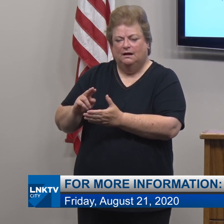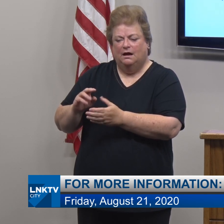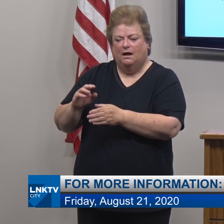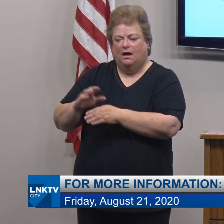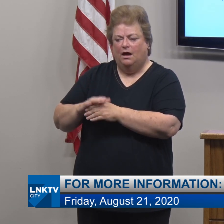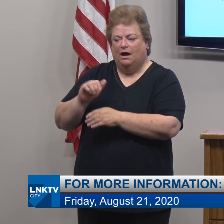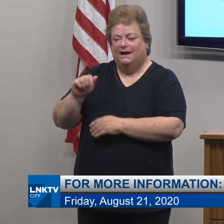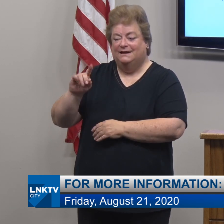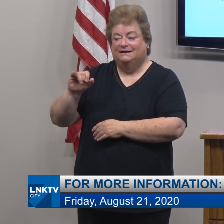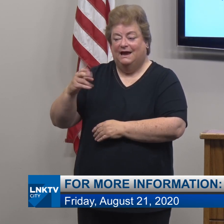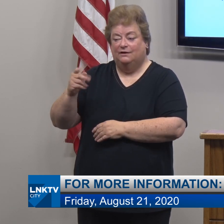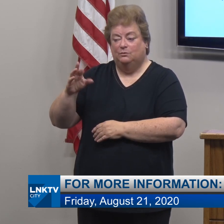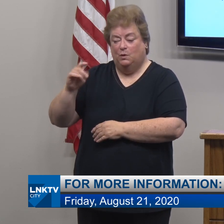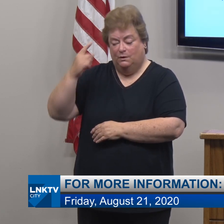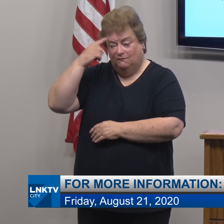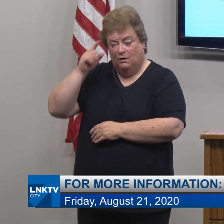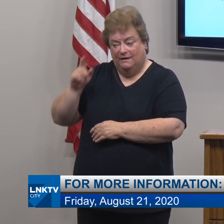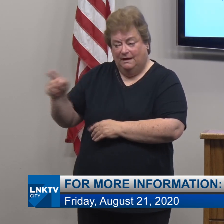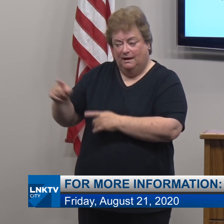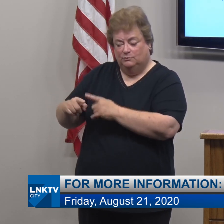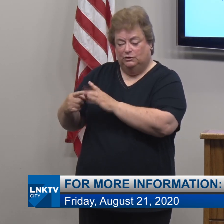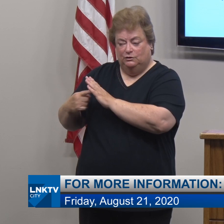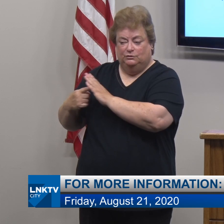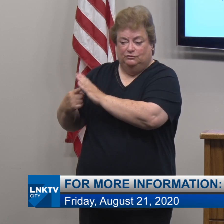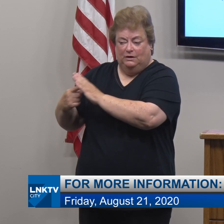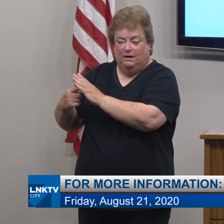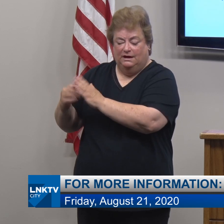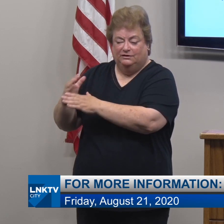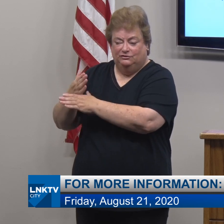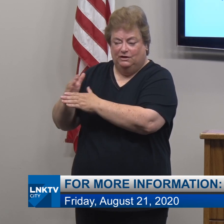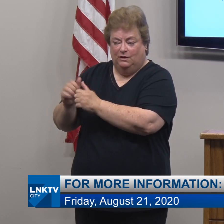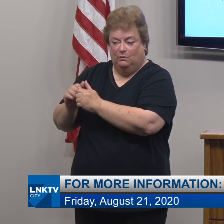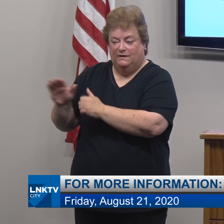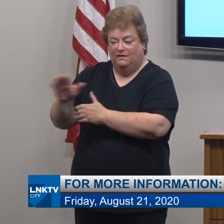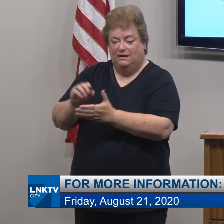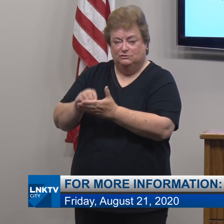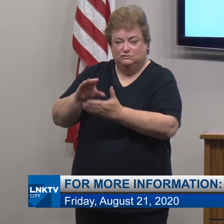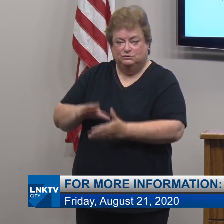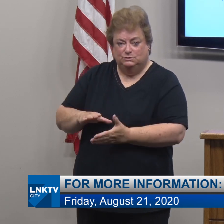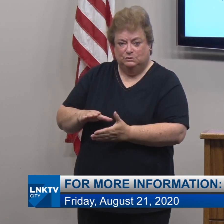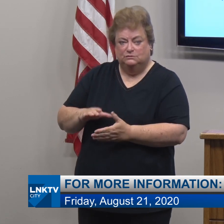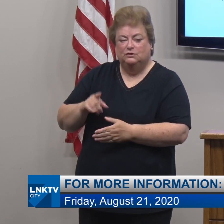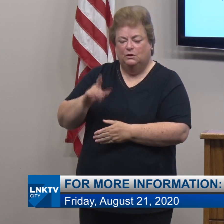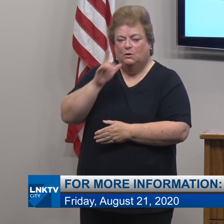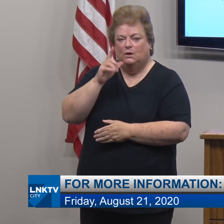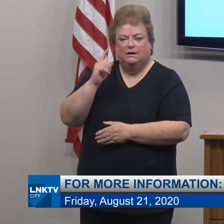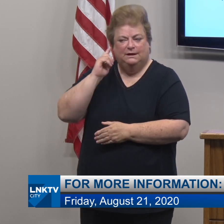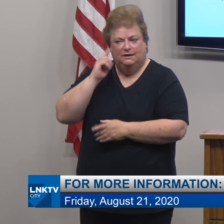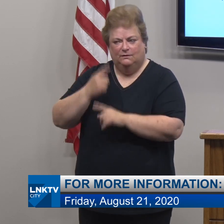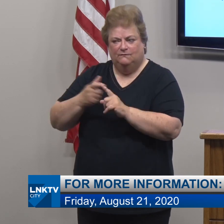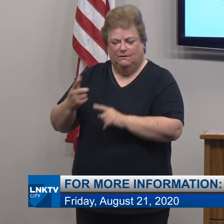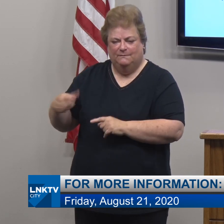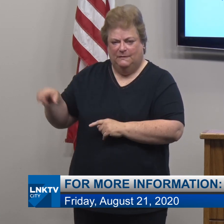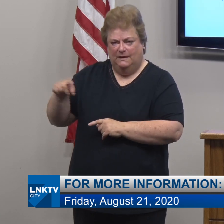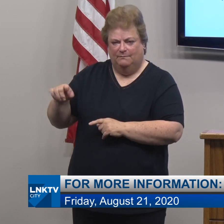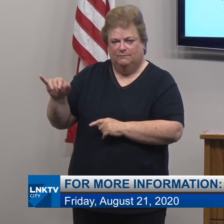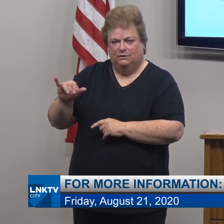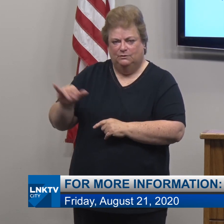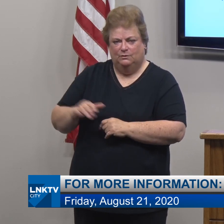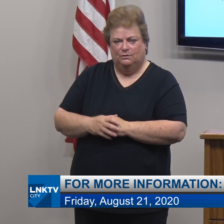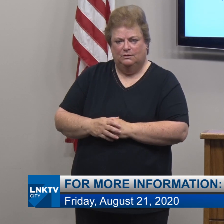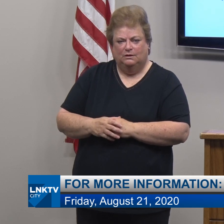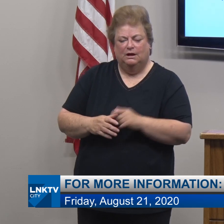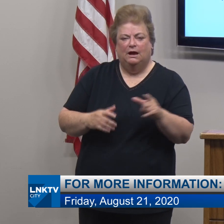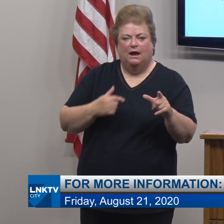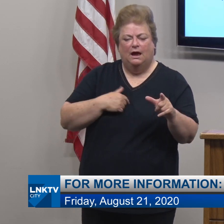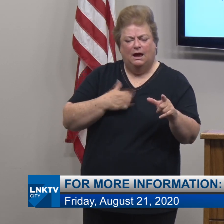dashboard for them to present and share with the student population. So you'll be hearing from them as well. Well, let me